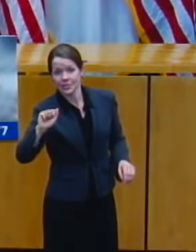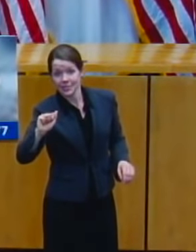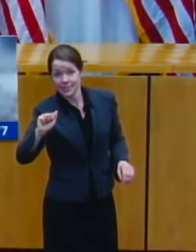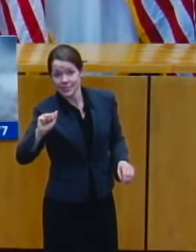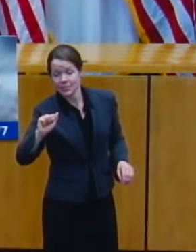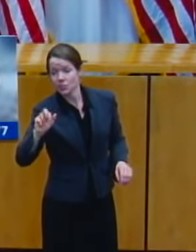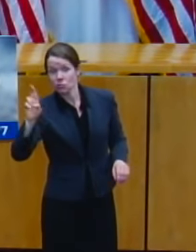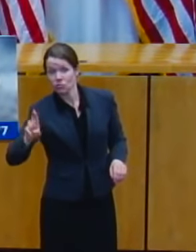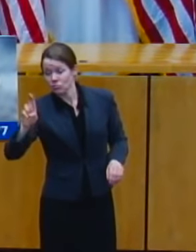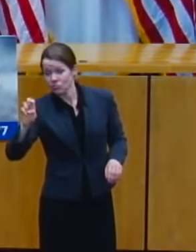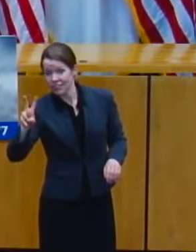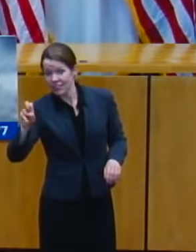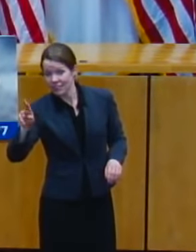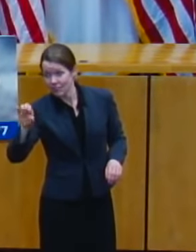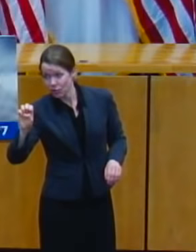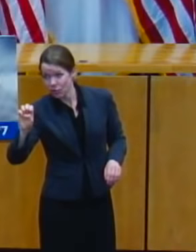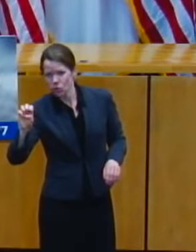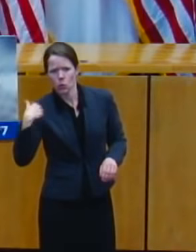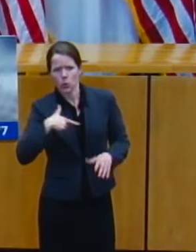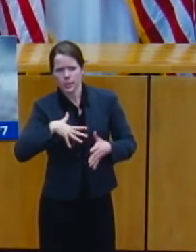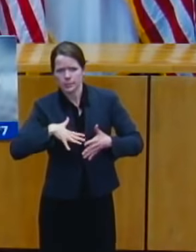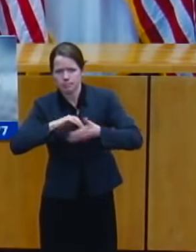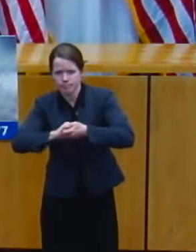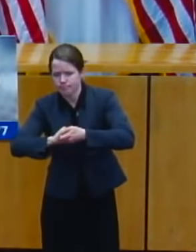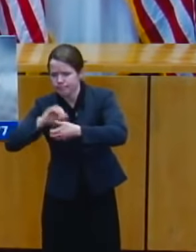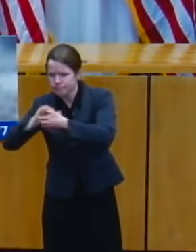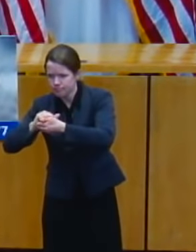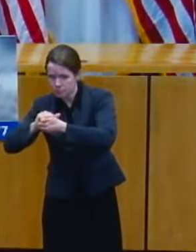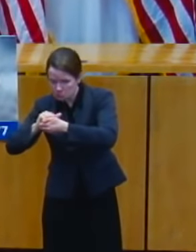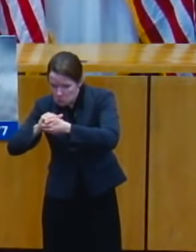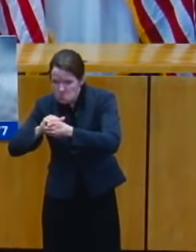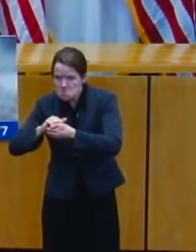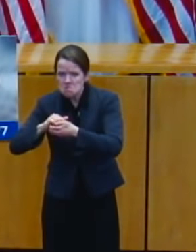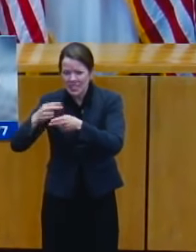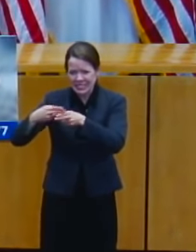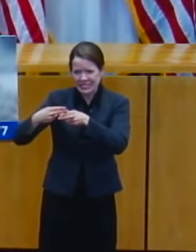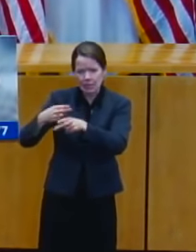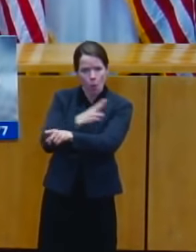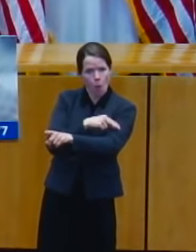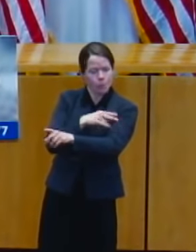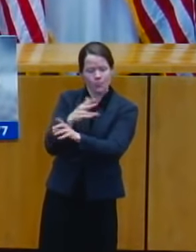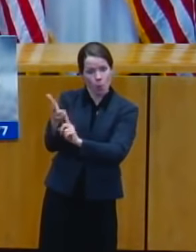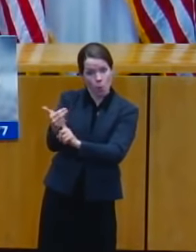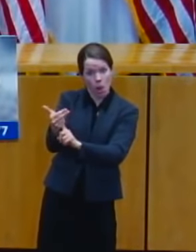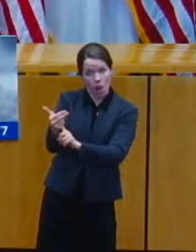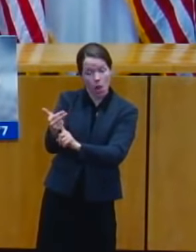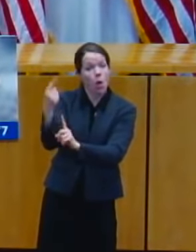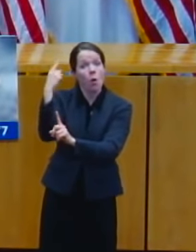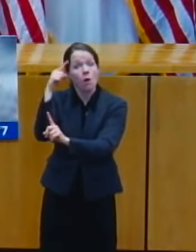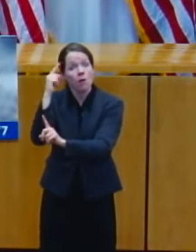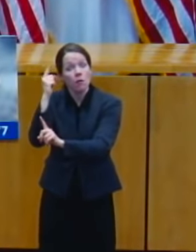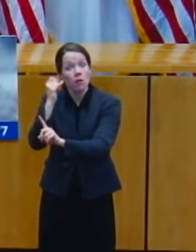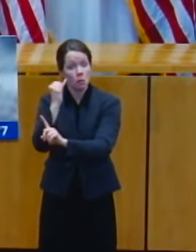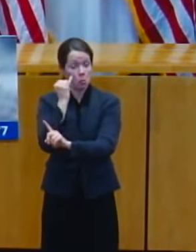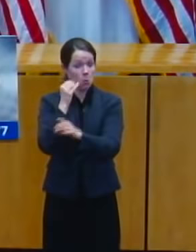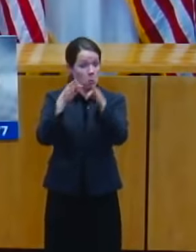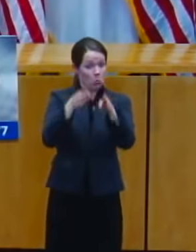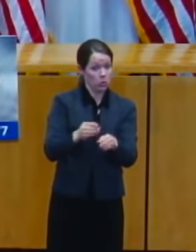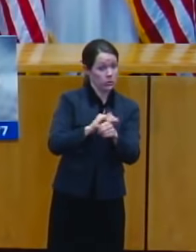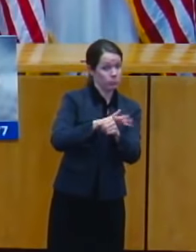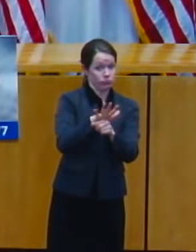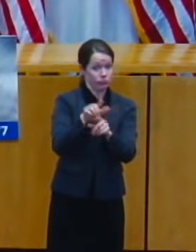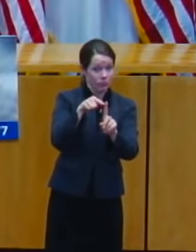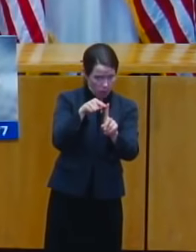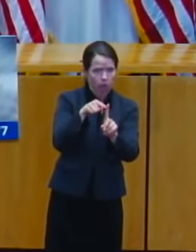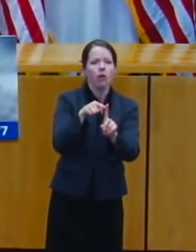city manager of creating sort of a hotel for isolation for individuals who are COVID-19.